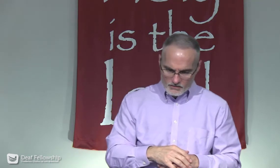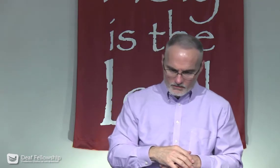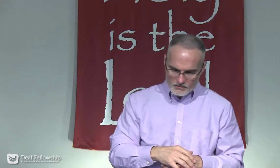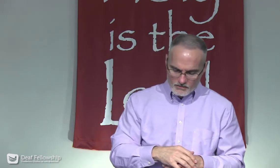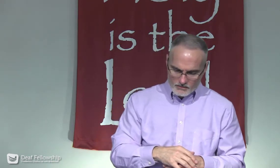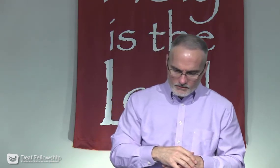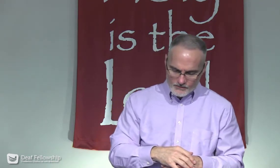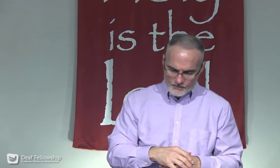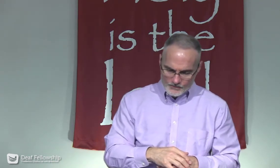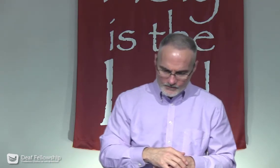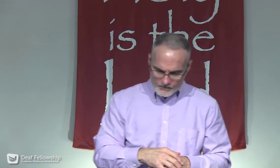wrong.